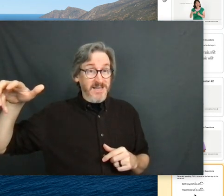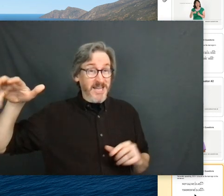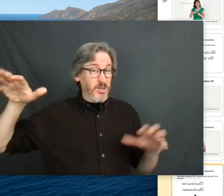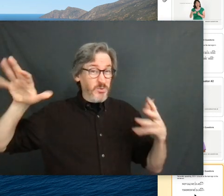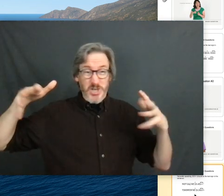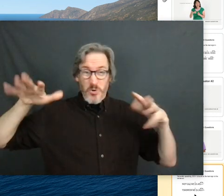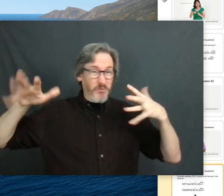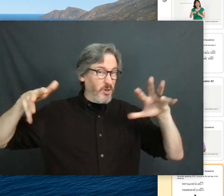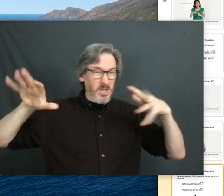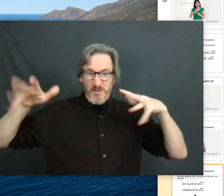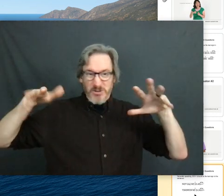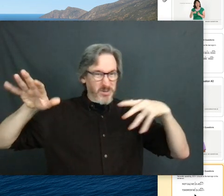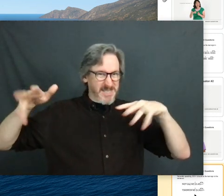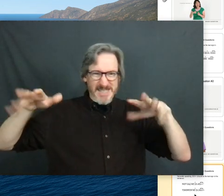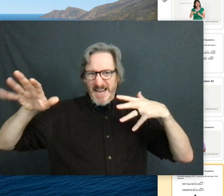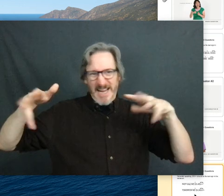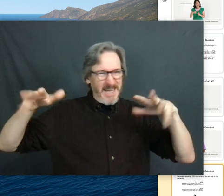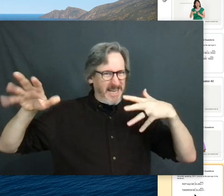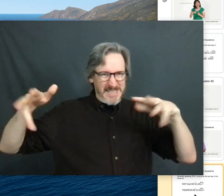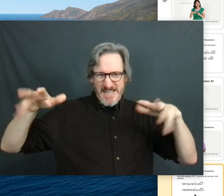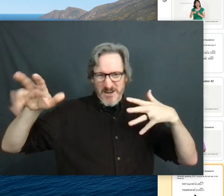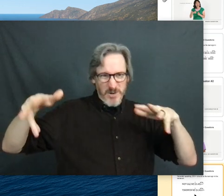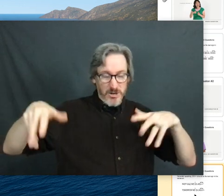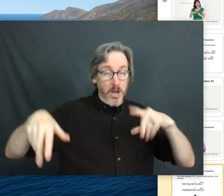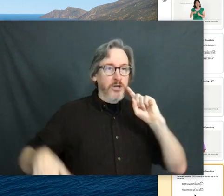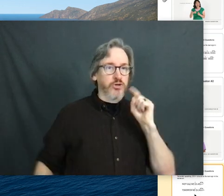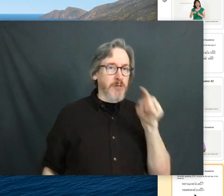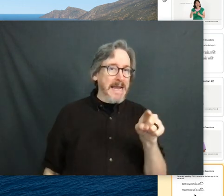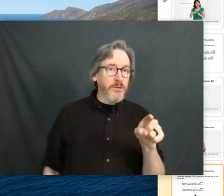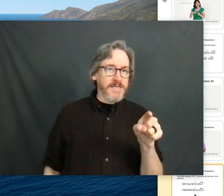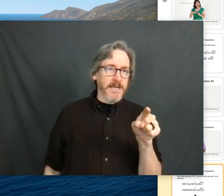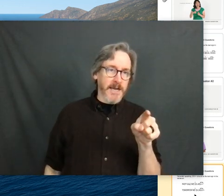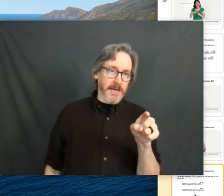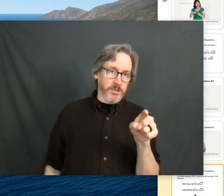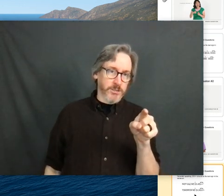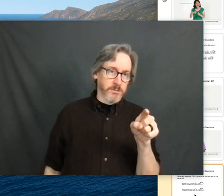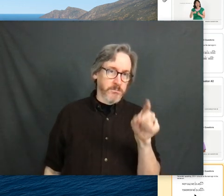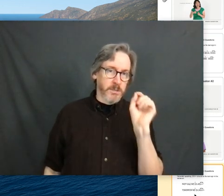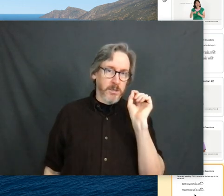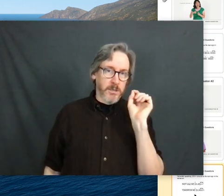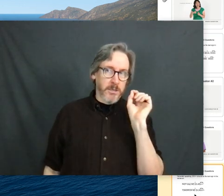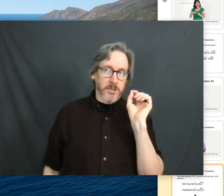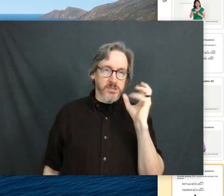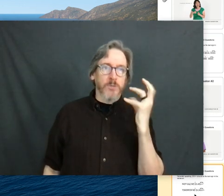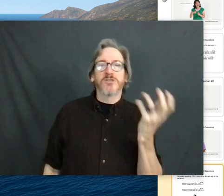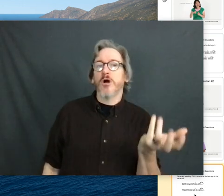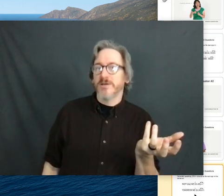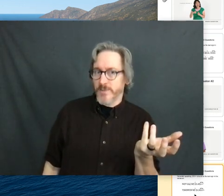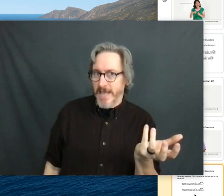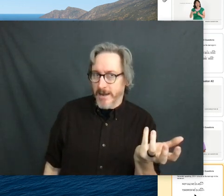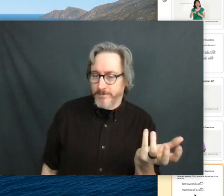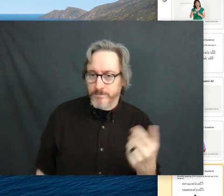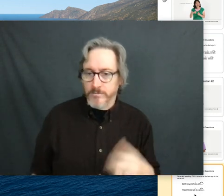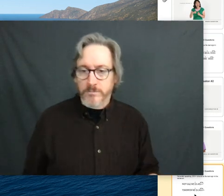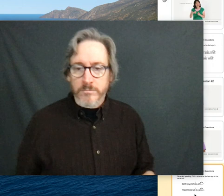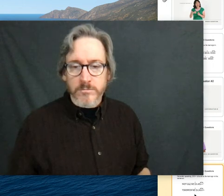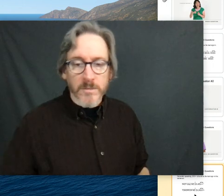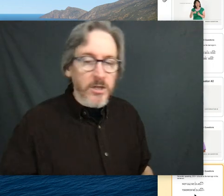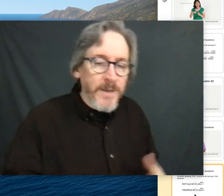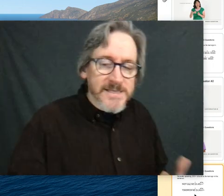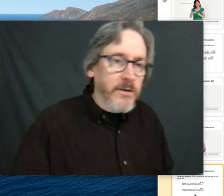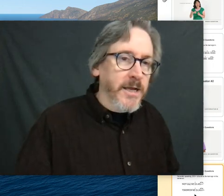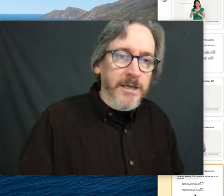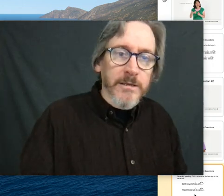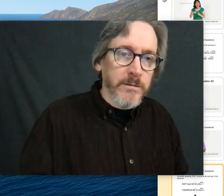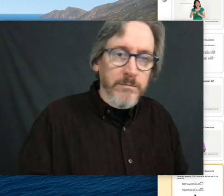ASL that you don't feel comfortable signing and it's kind of weird, try using it in English, because almost always we can.